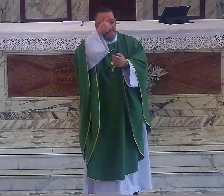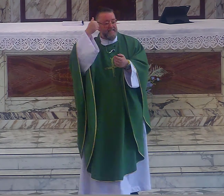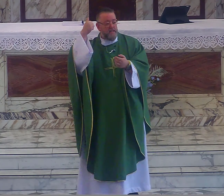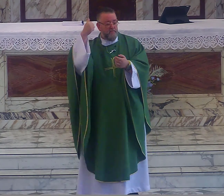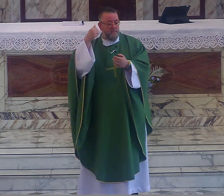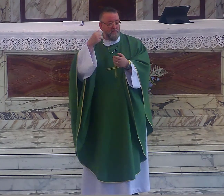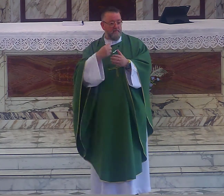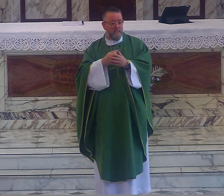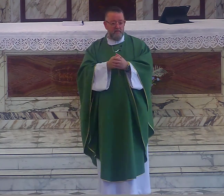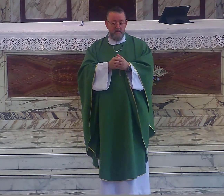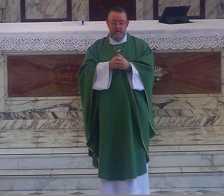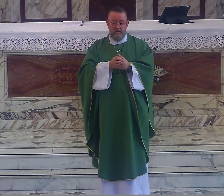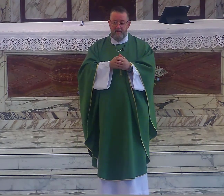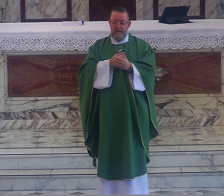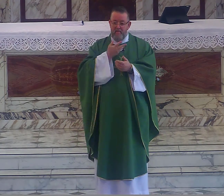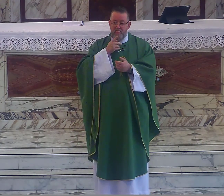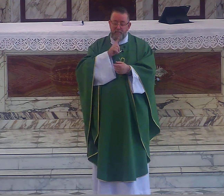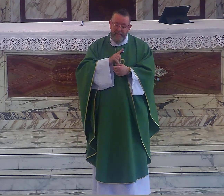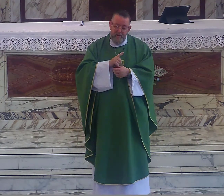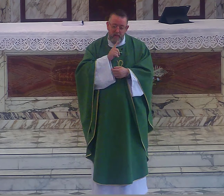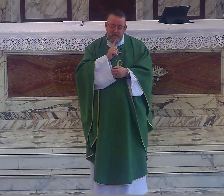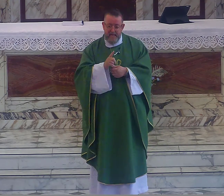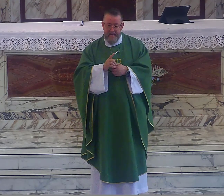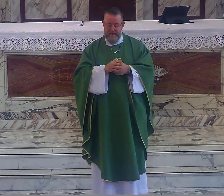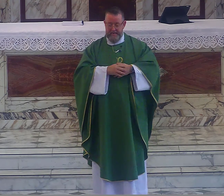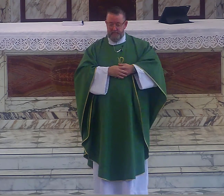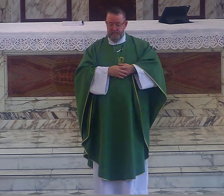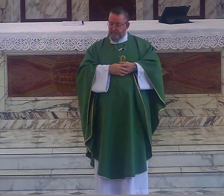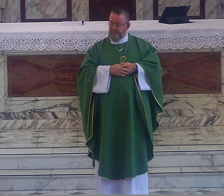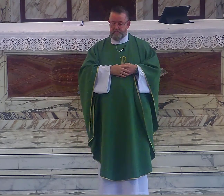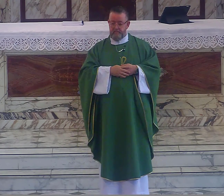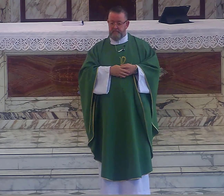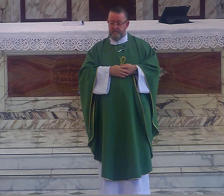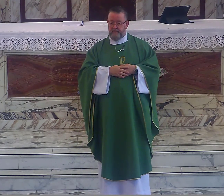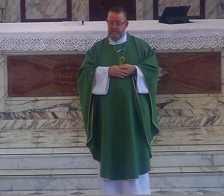of Wisdom, the people say